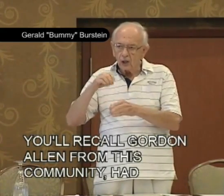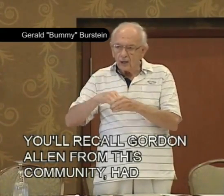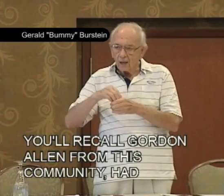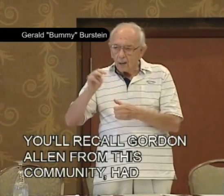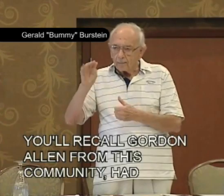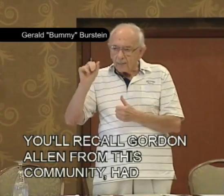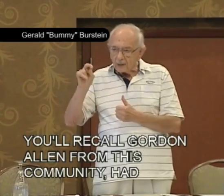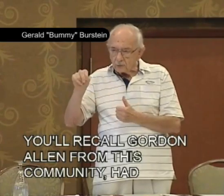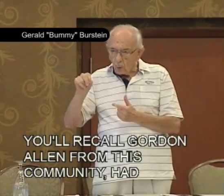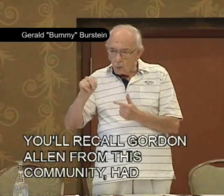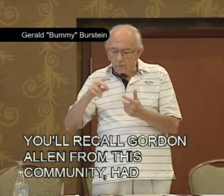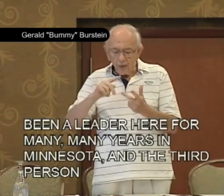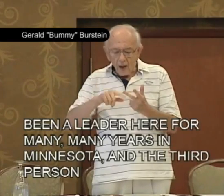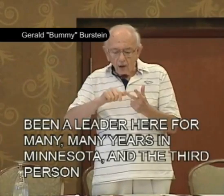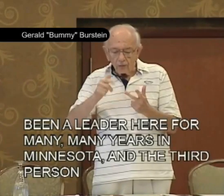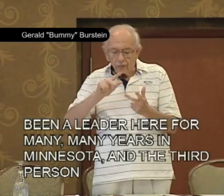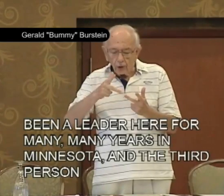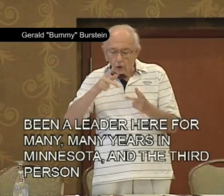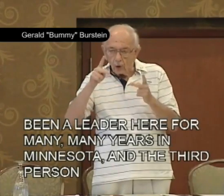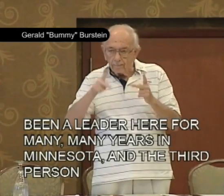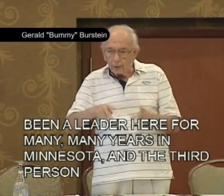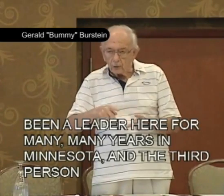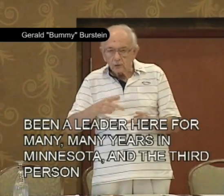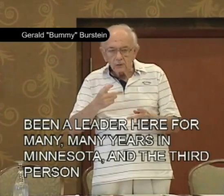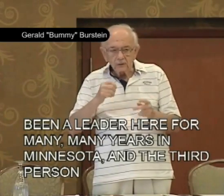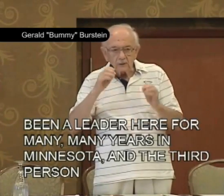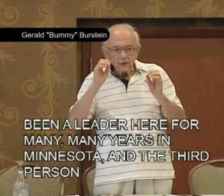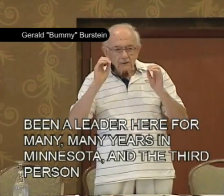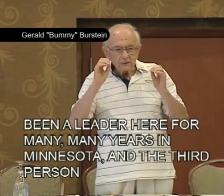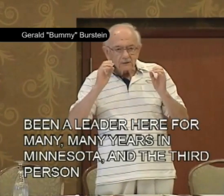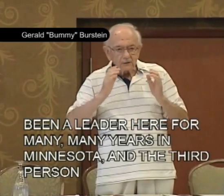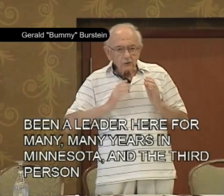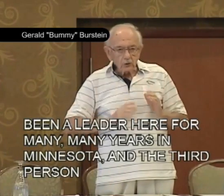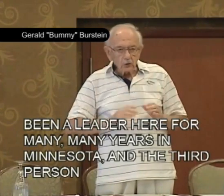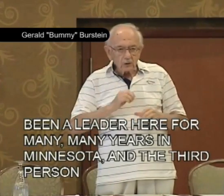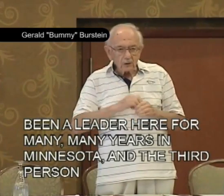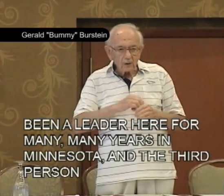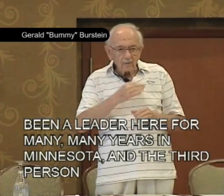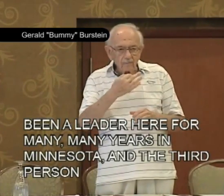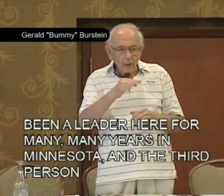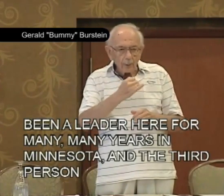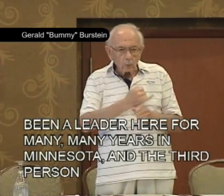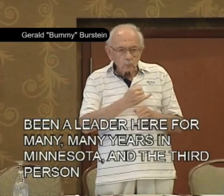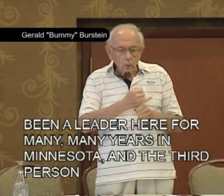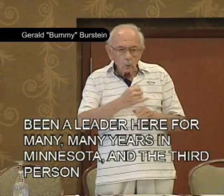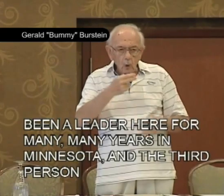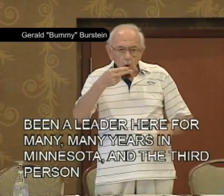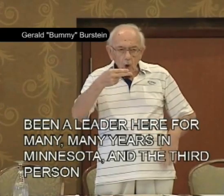many many years in Minnesota and the third person was a teacher in Faribault